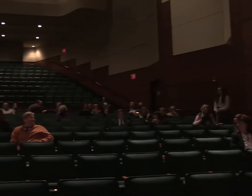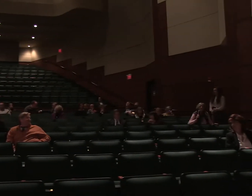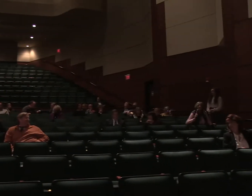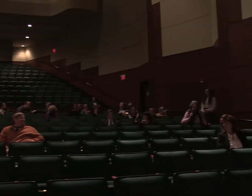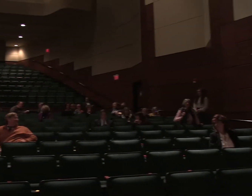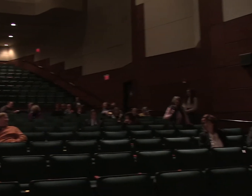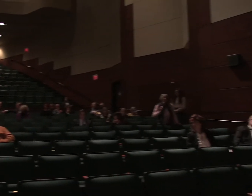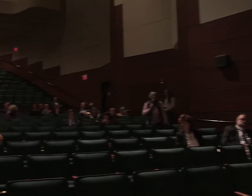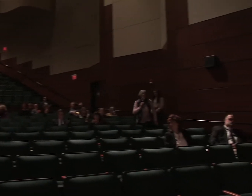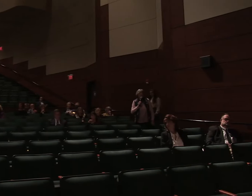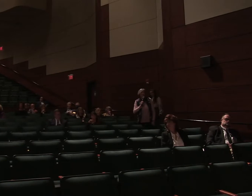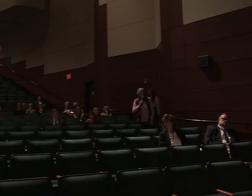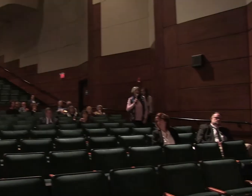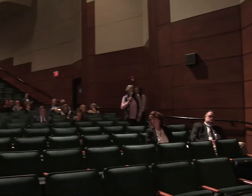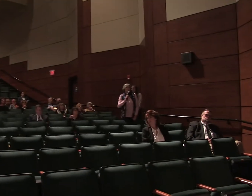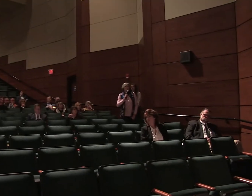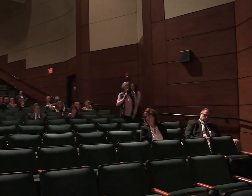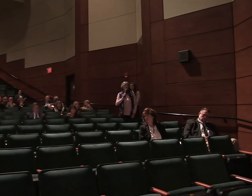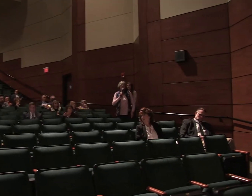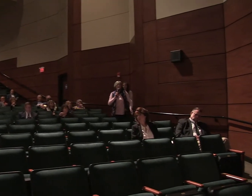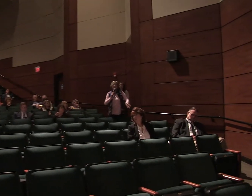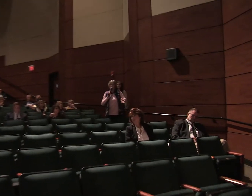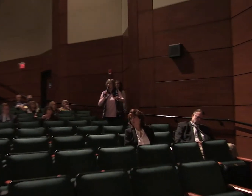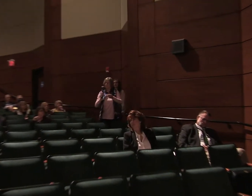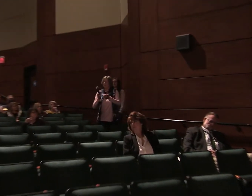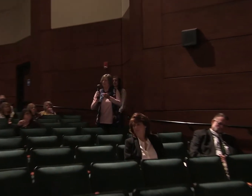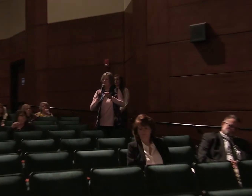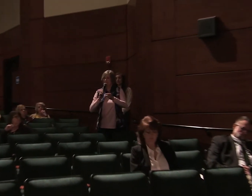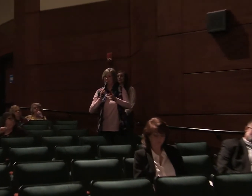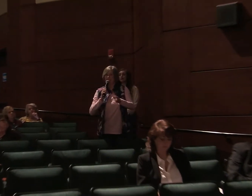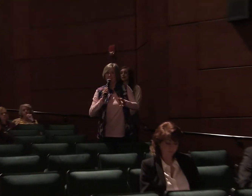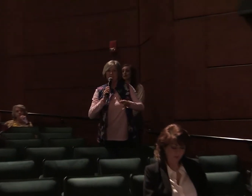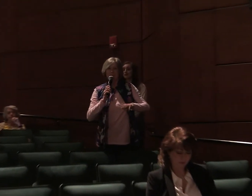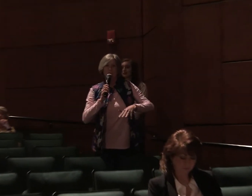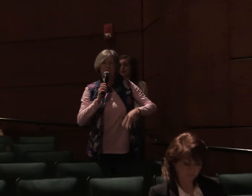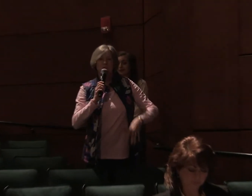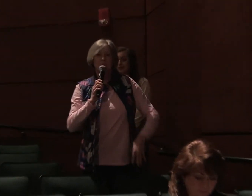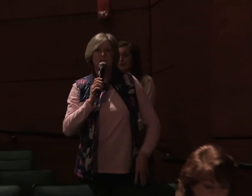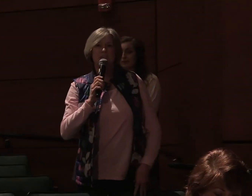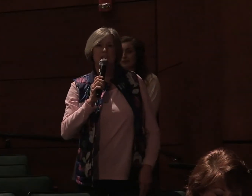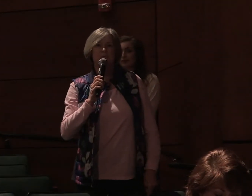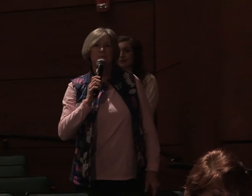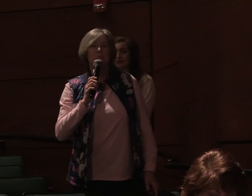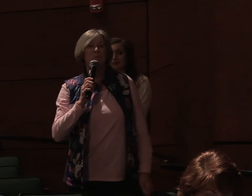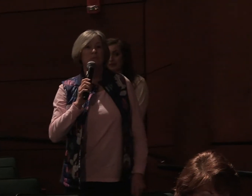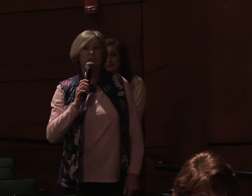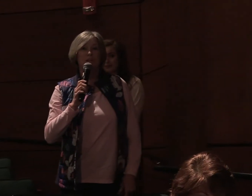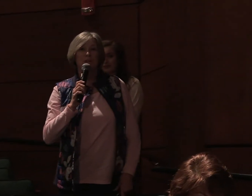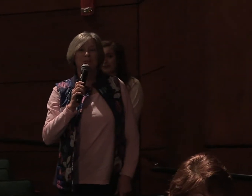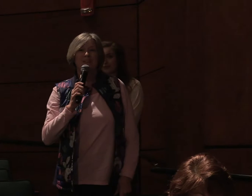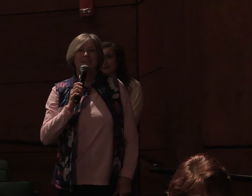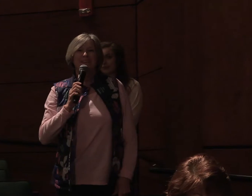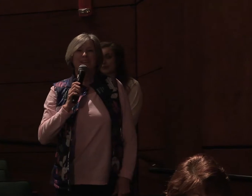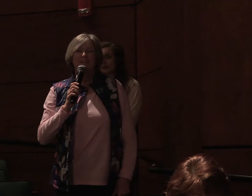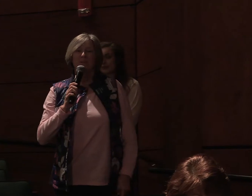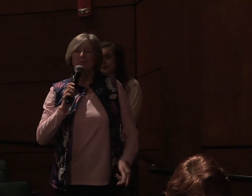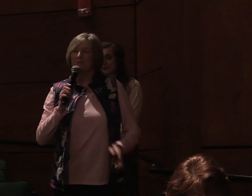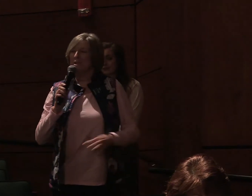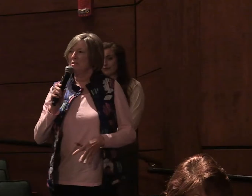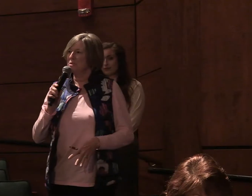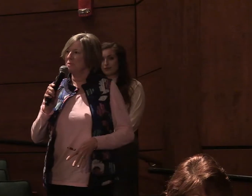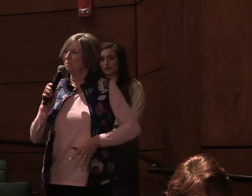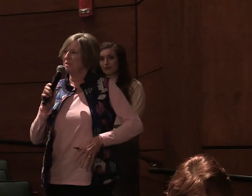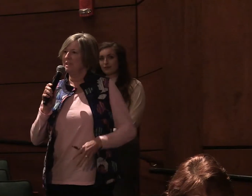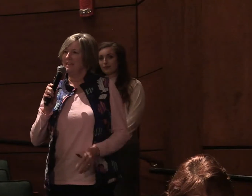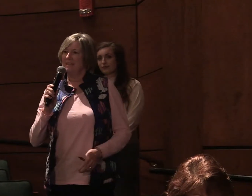microphone to you, ma'am. Please go ahead with your question. Cindy Luttrell, Greenville City Schools Board Chair. You know,